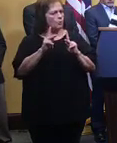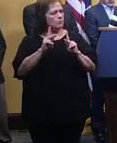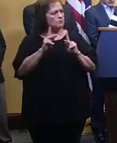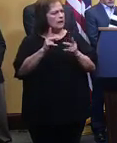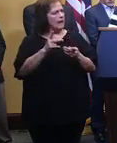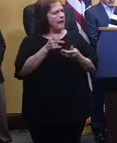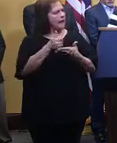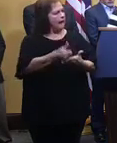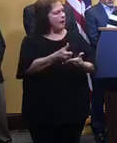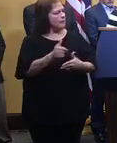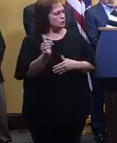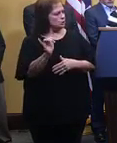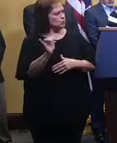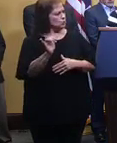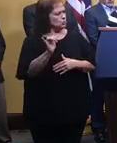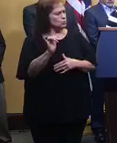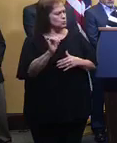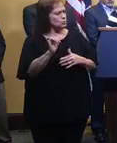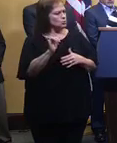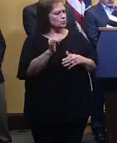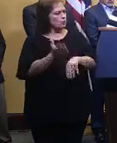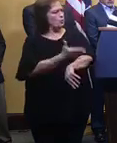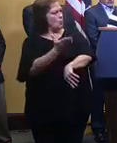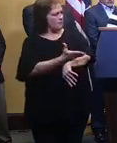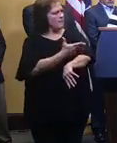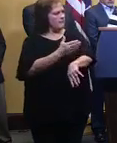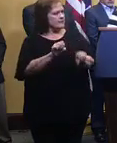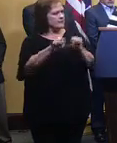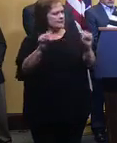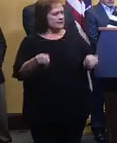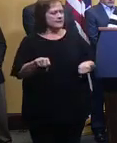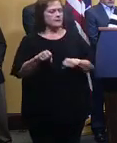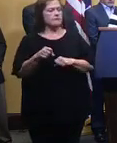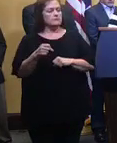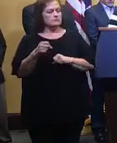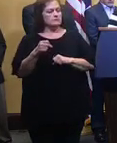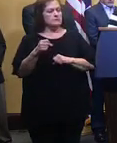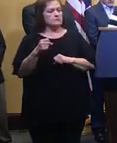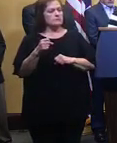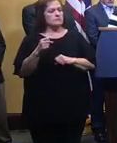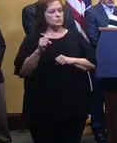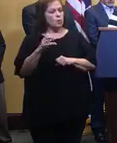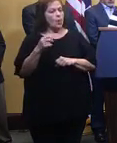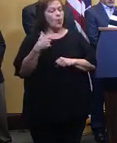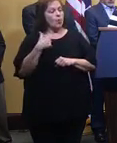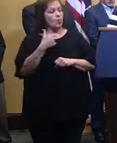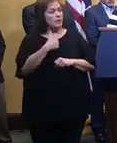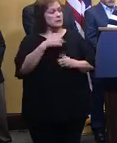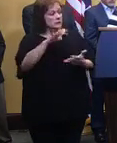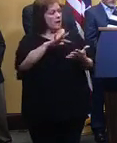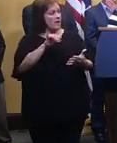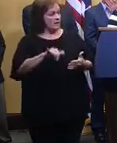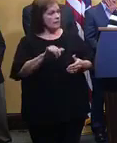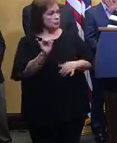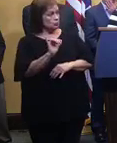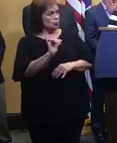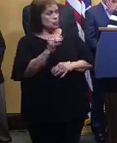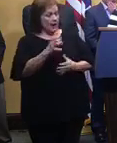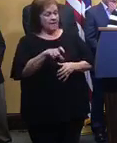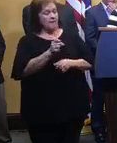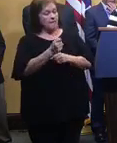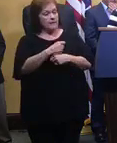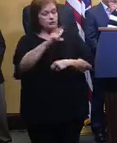share relative to infrastructure improvements. And so we are taking that study up right now because you have to make